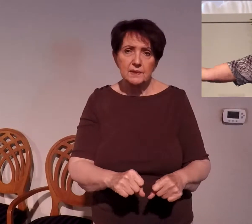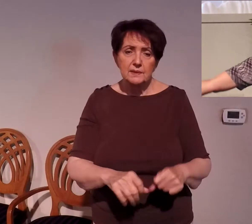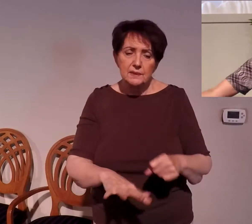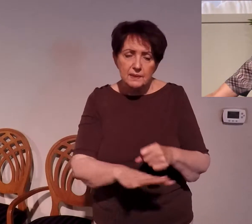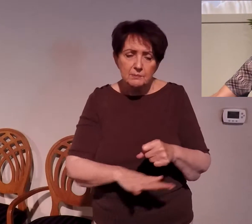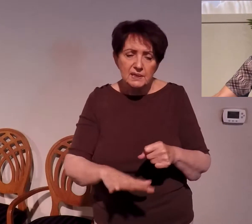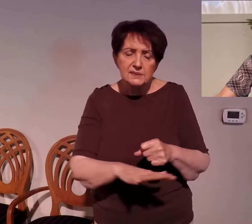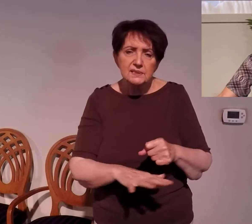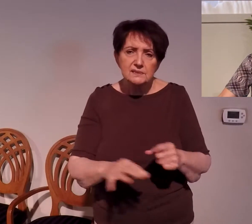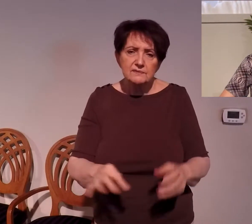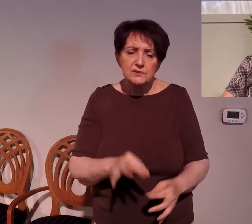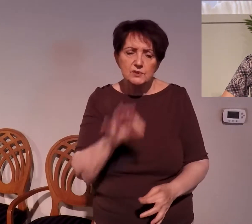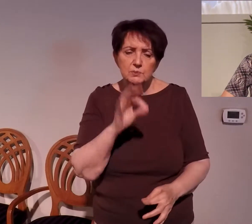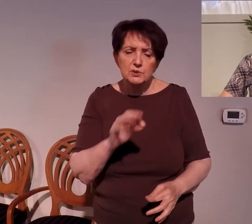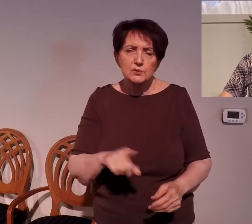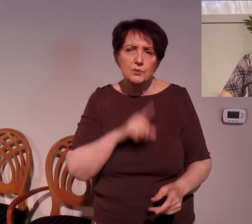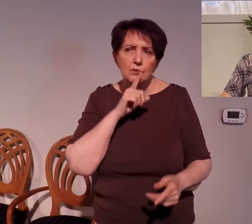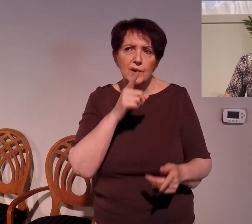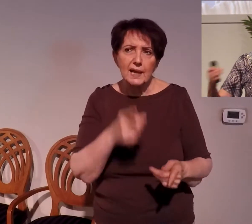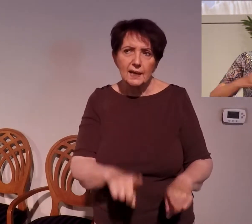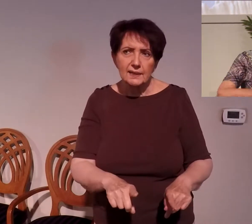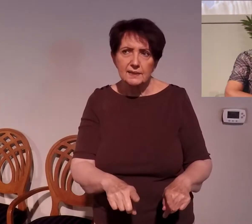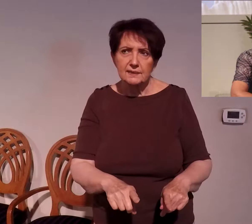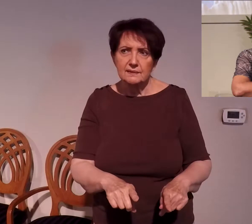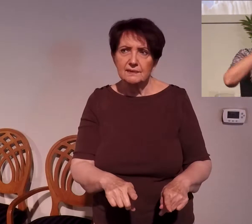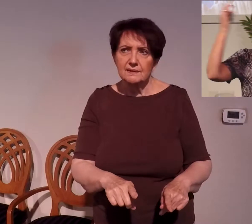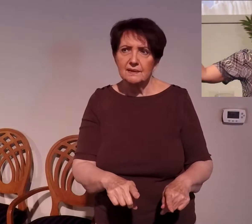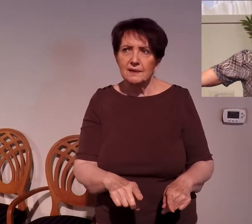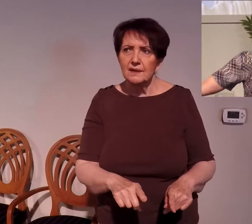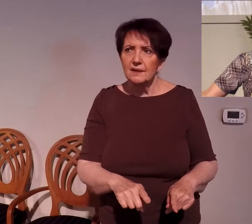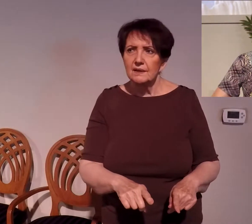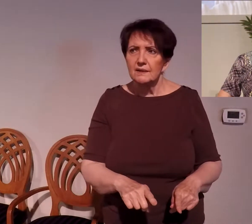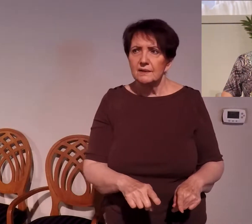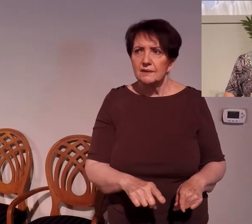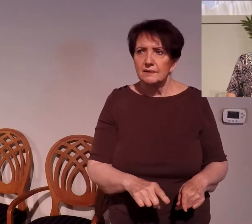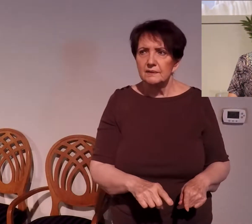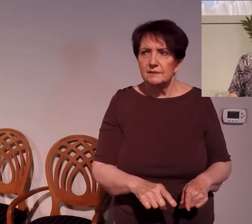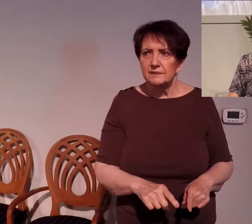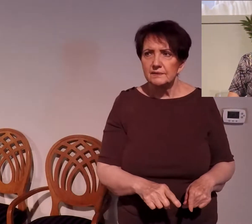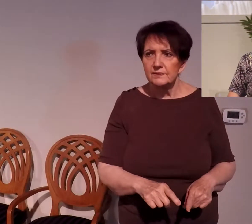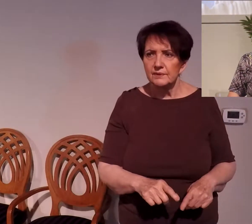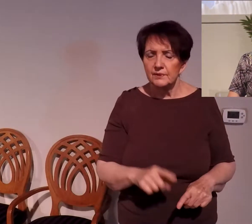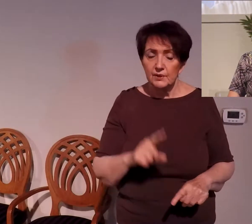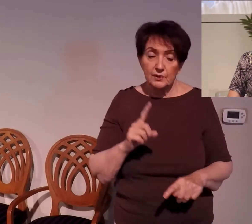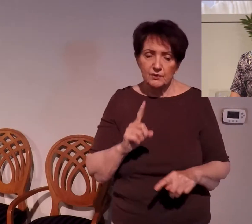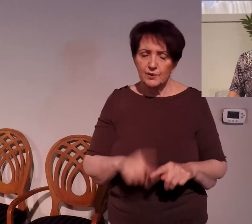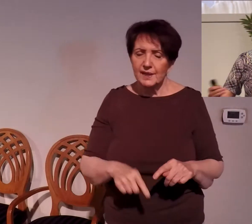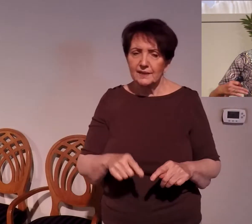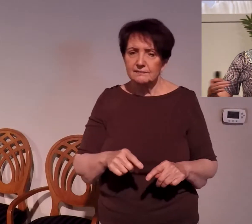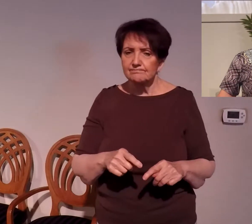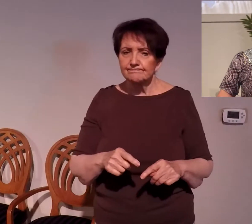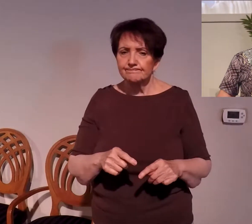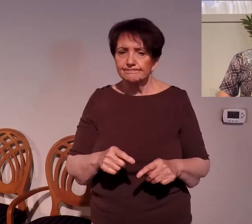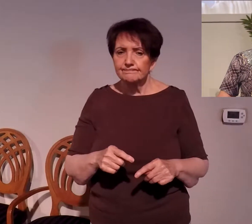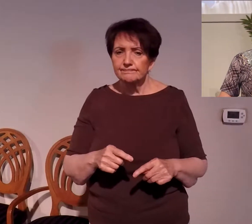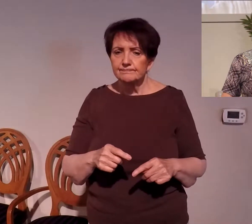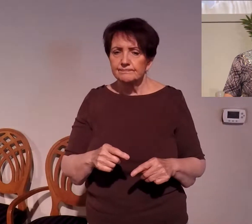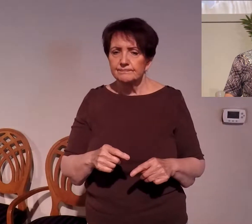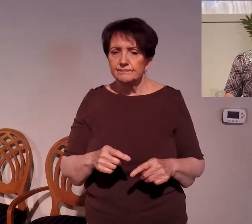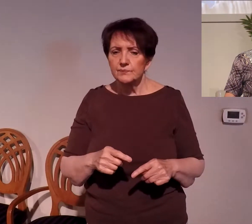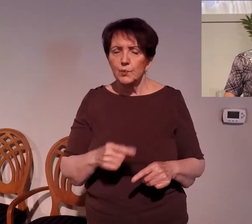we can't possibly have a name that captures all of transcendent mystery. But when we say